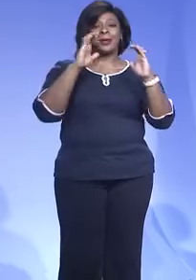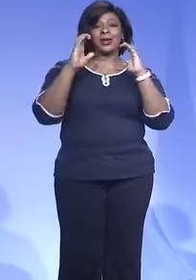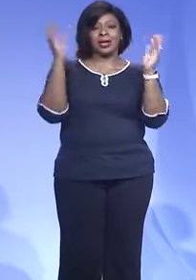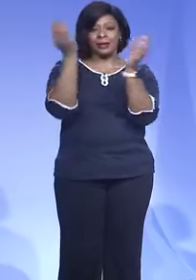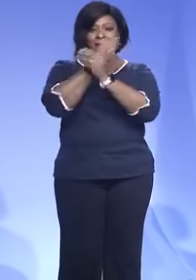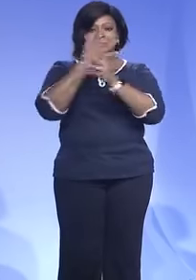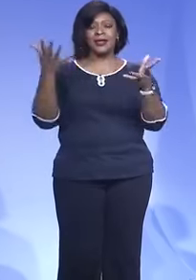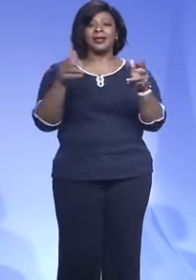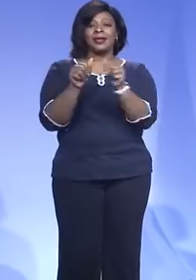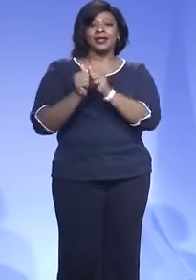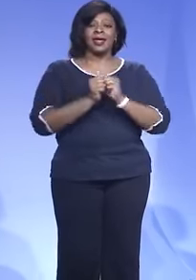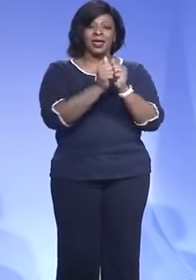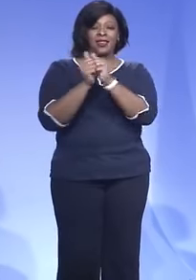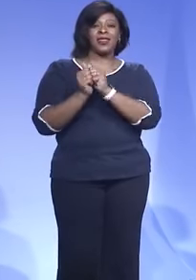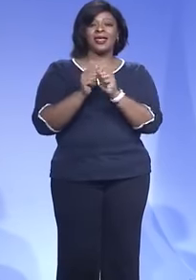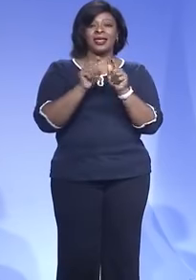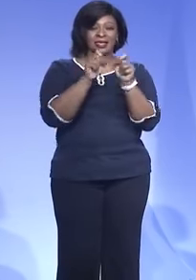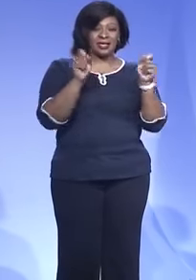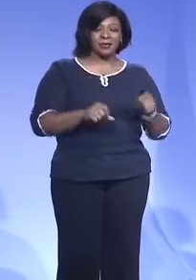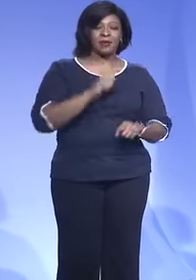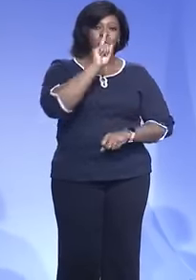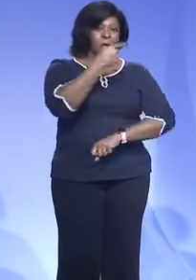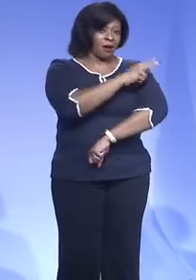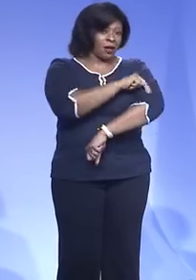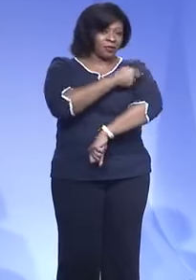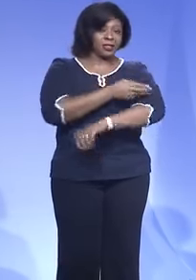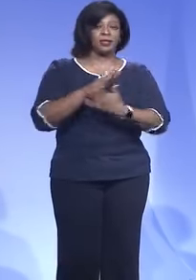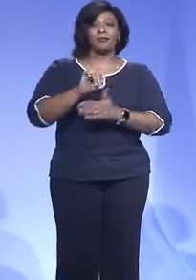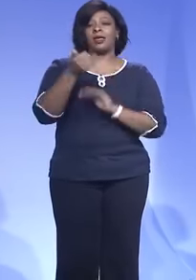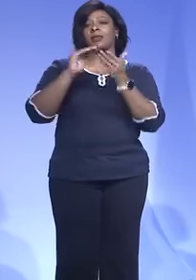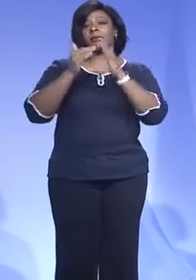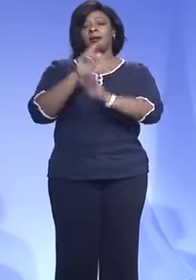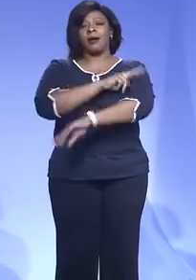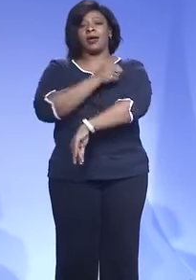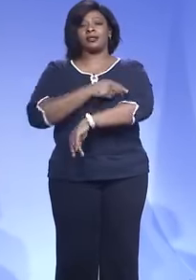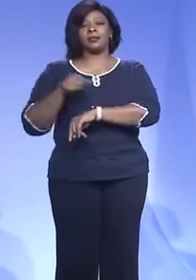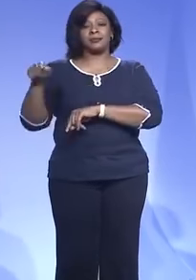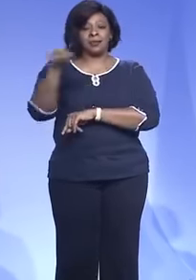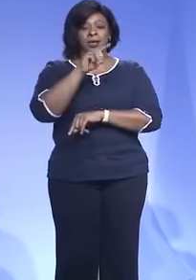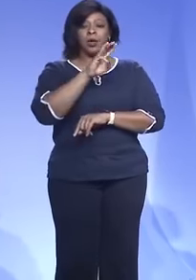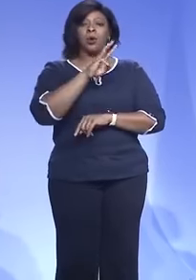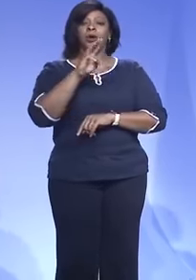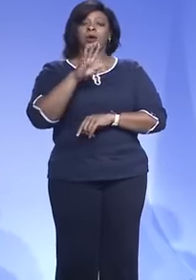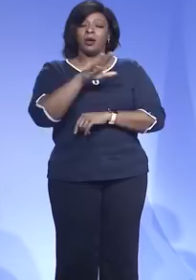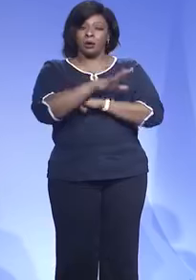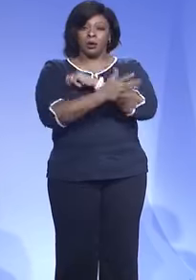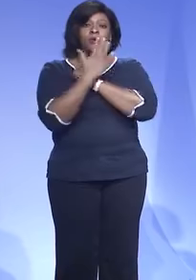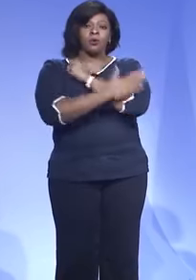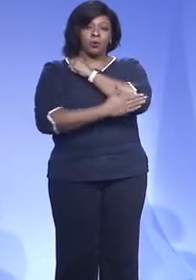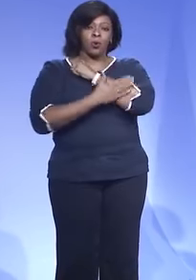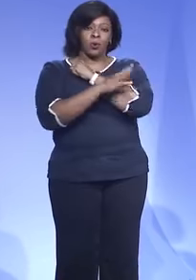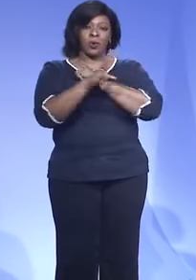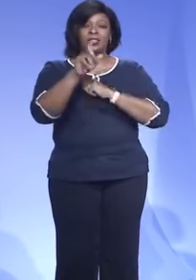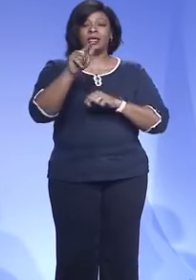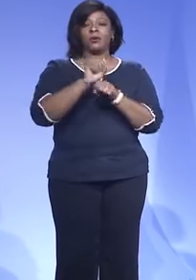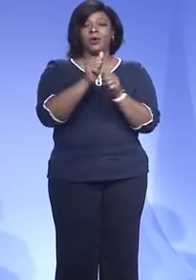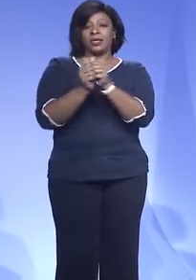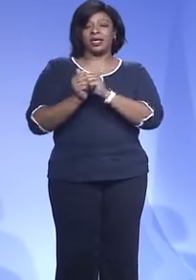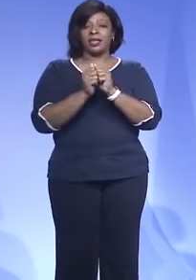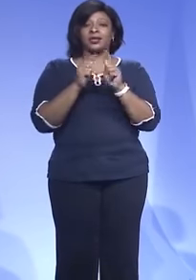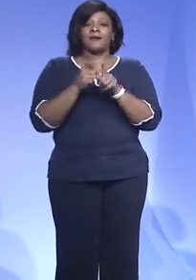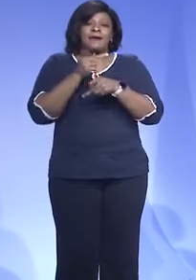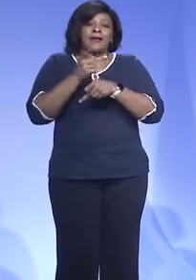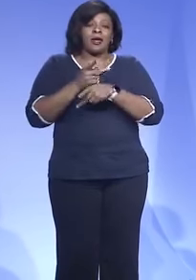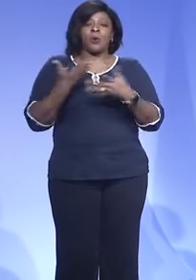and work as a system, not only with our hospitals, but some of the other community hospitals in rural West Tennessee. We've had to work together to care for